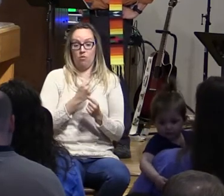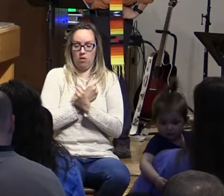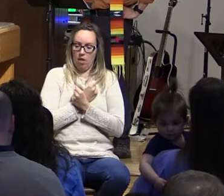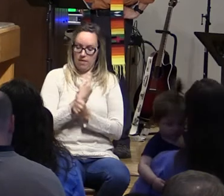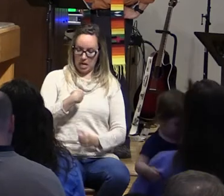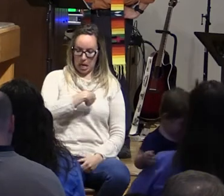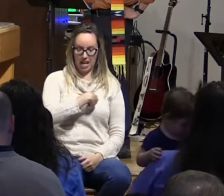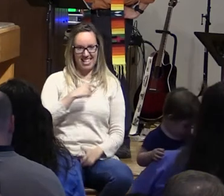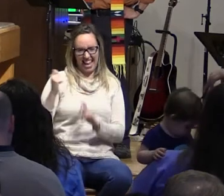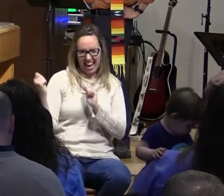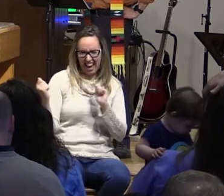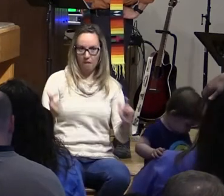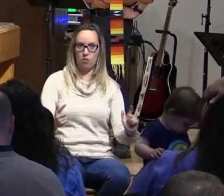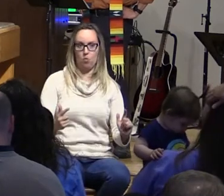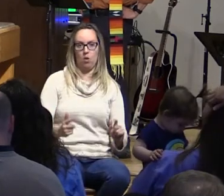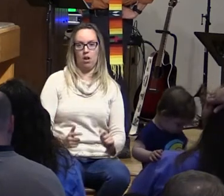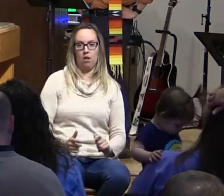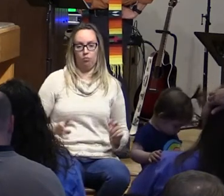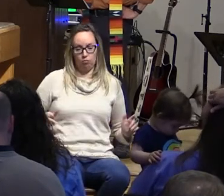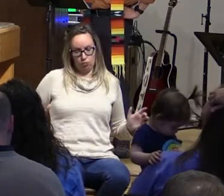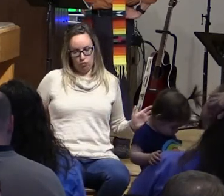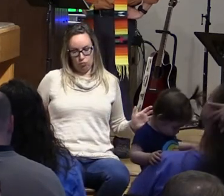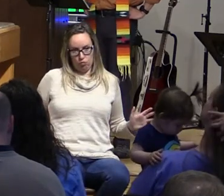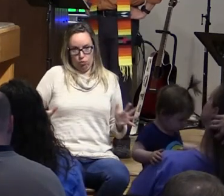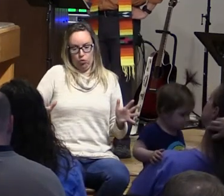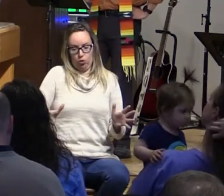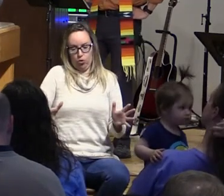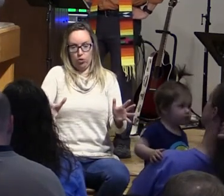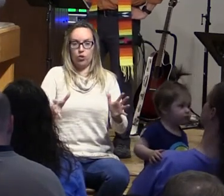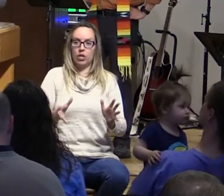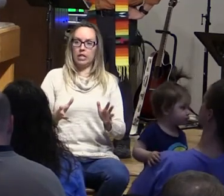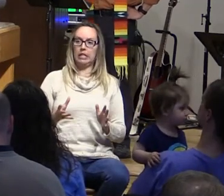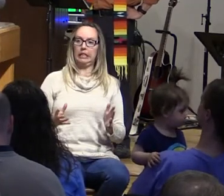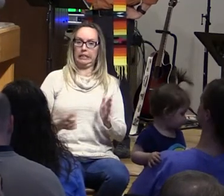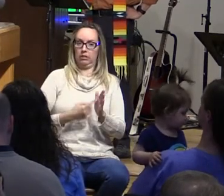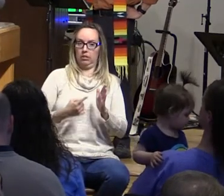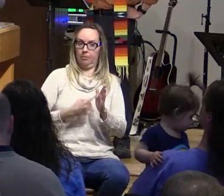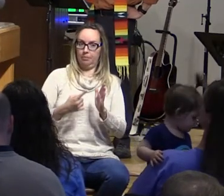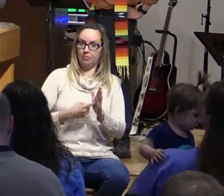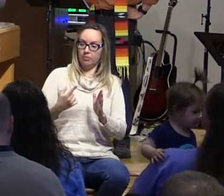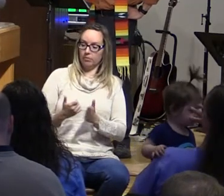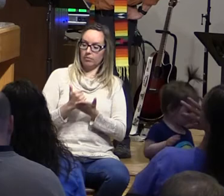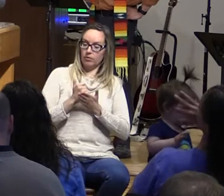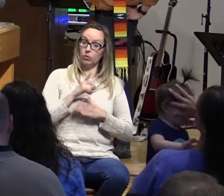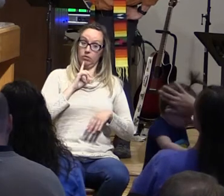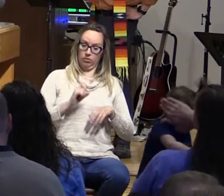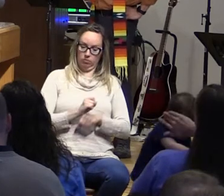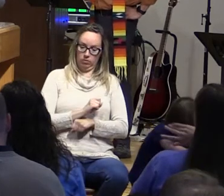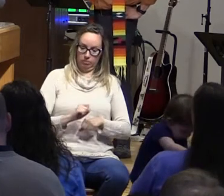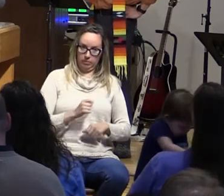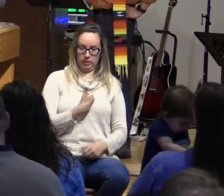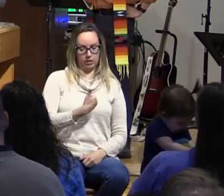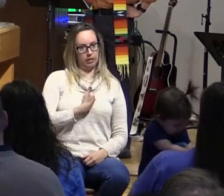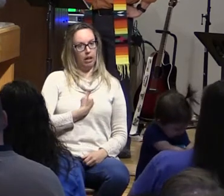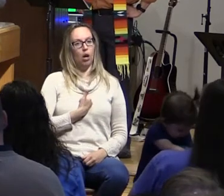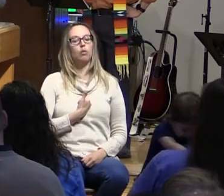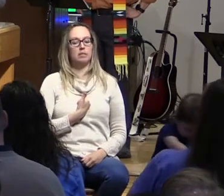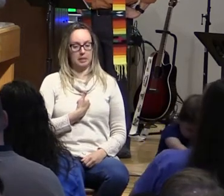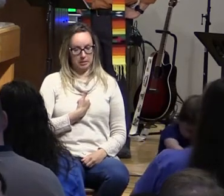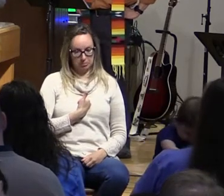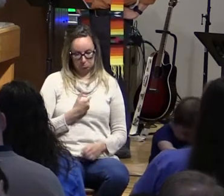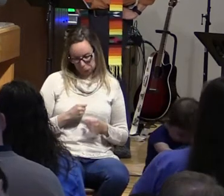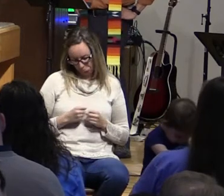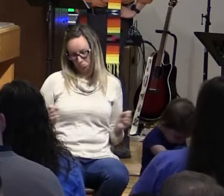giving us permission, for encouraging us, and even forcing us sometimes to be our true selves unapologetically